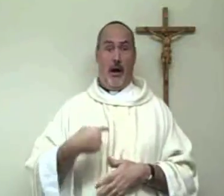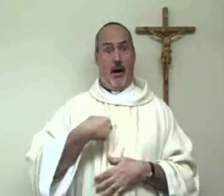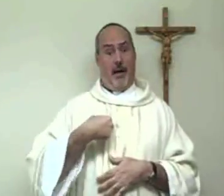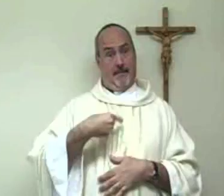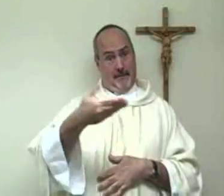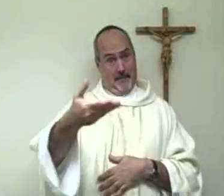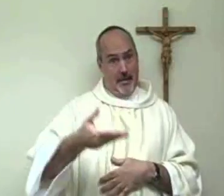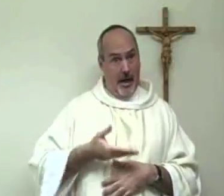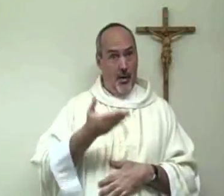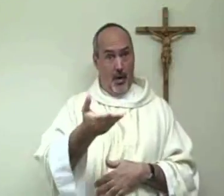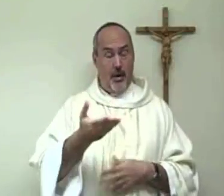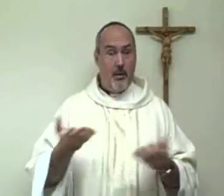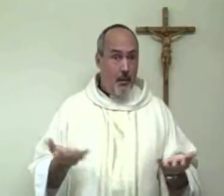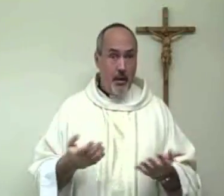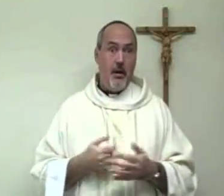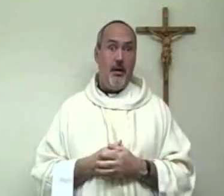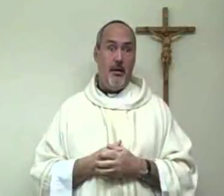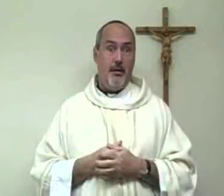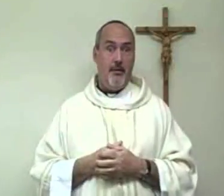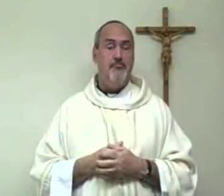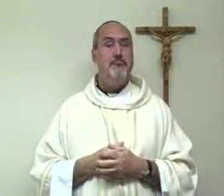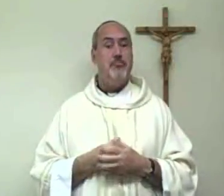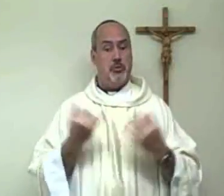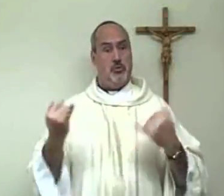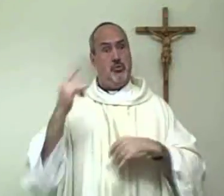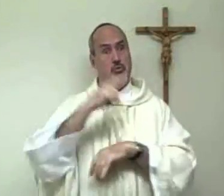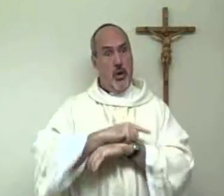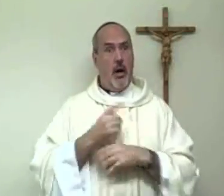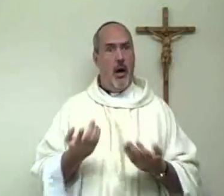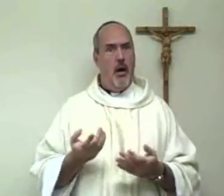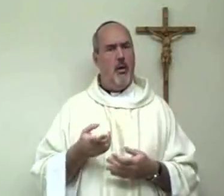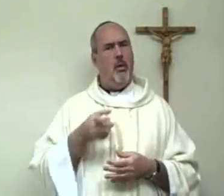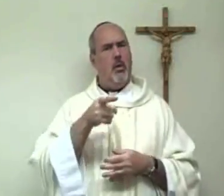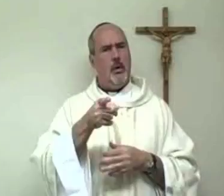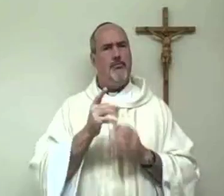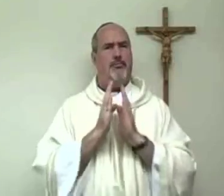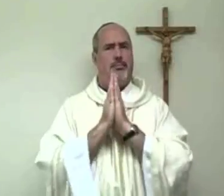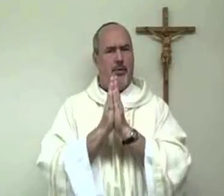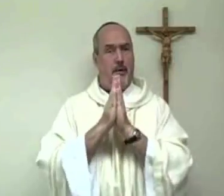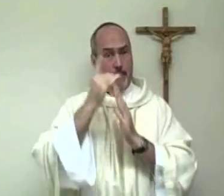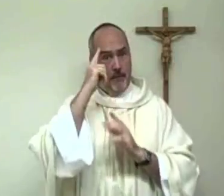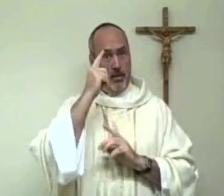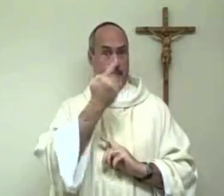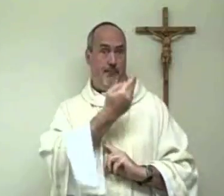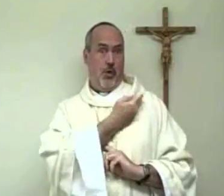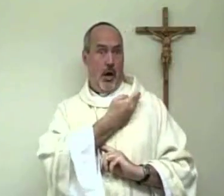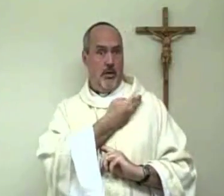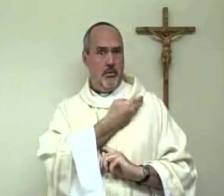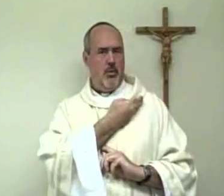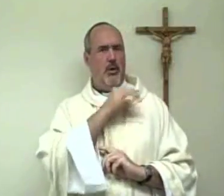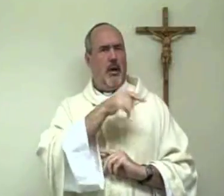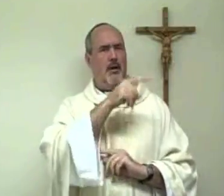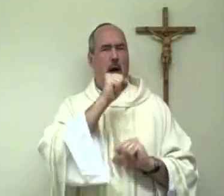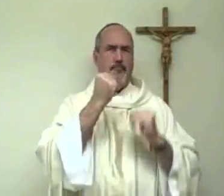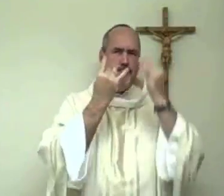do. So I would invite each of you today to pray for